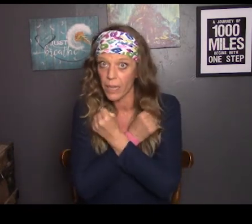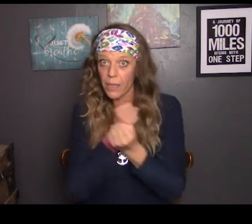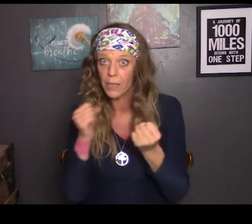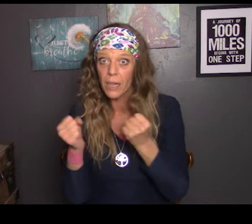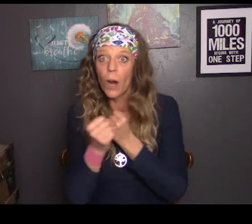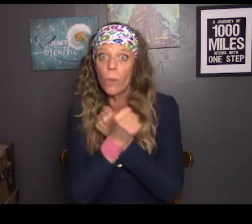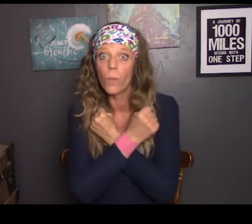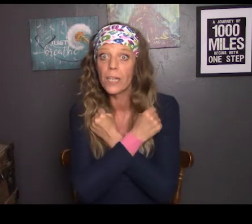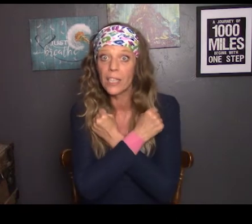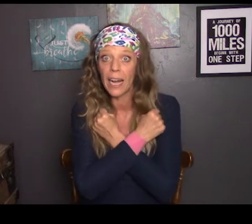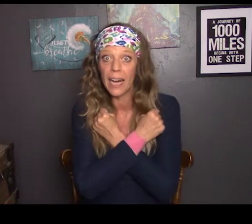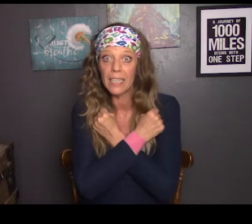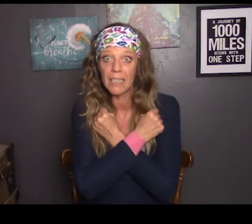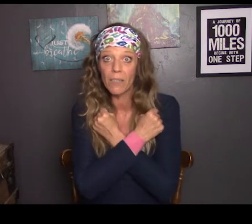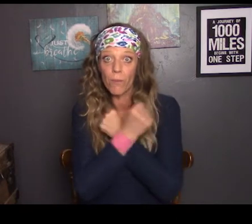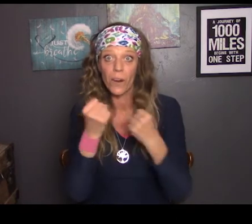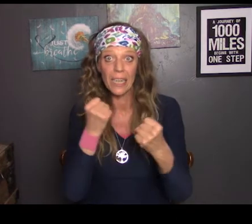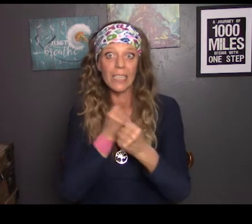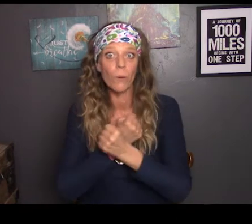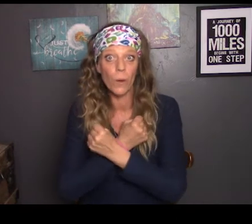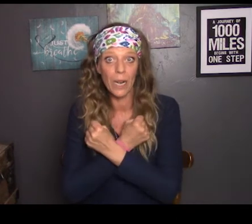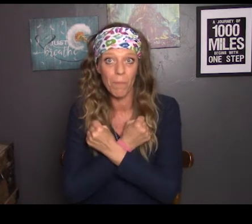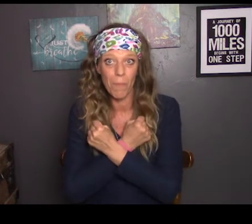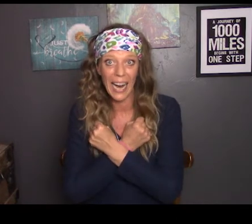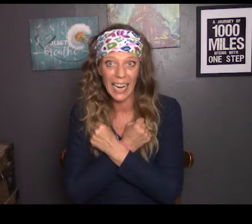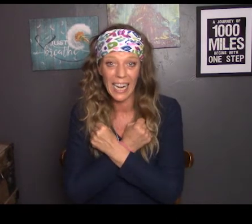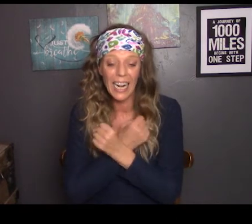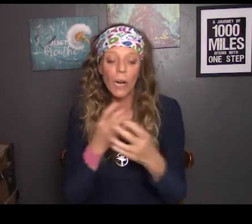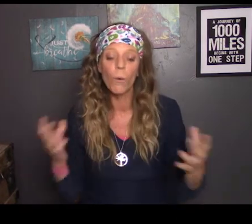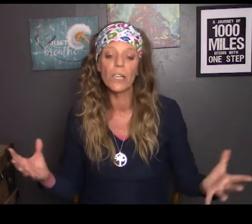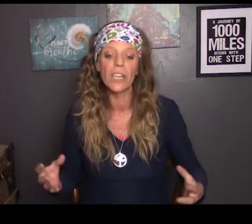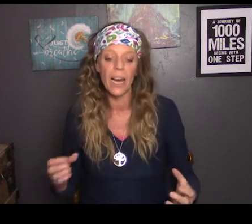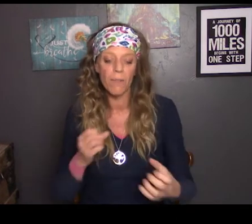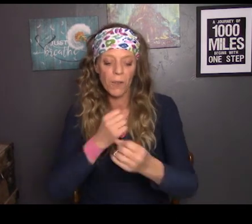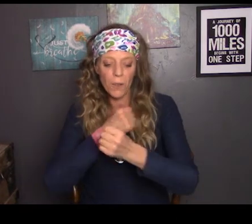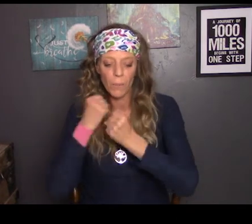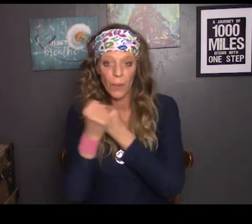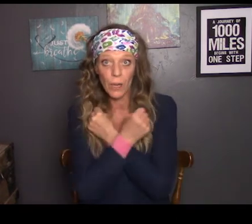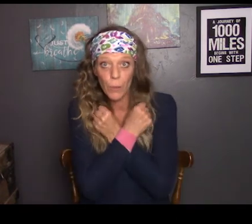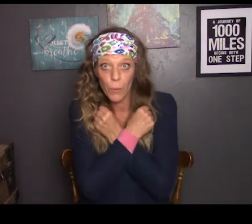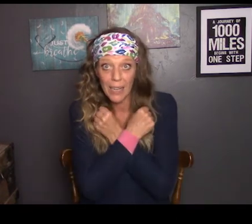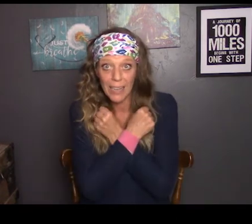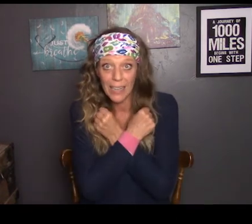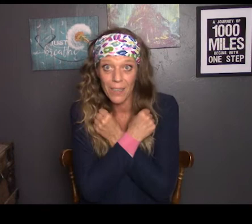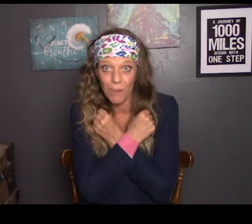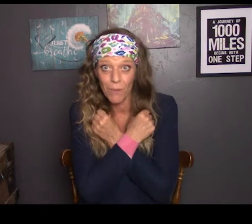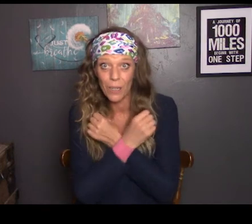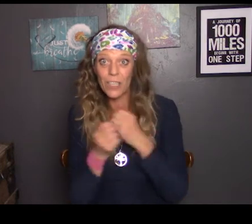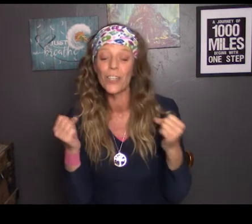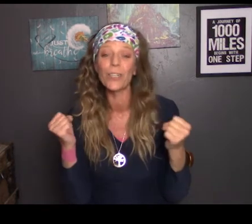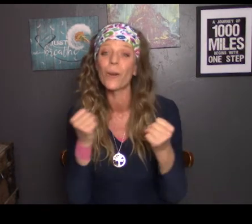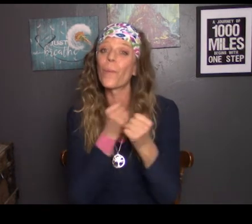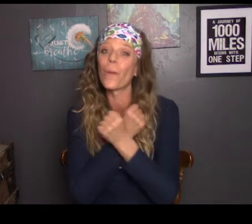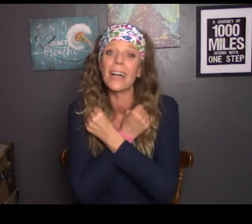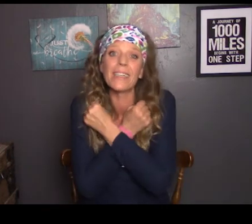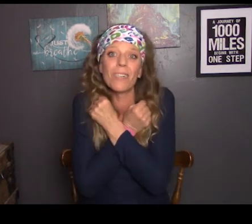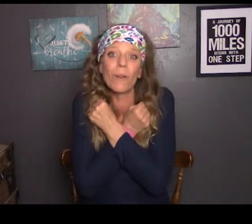others which hand is in front or in back. Whichever you can get there first. Just cross them